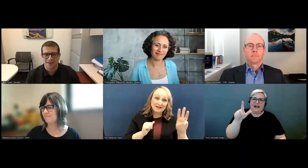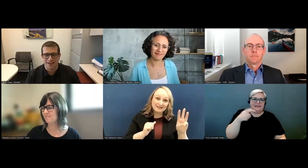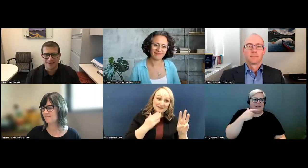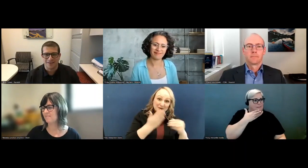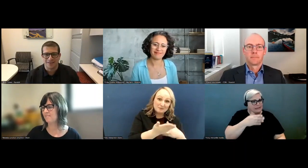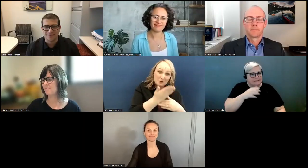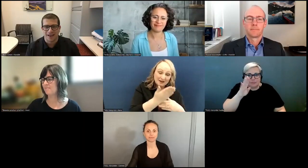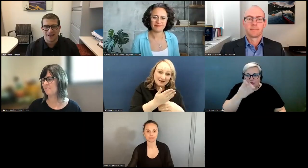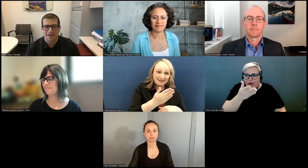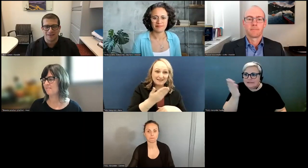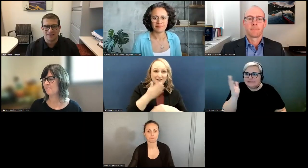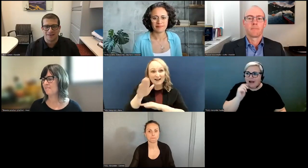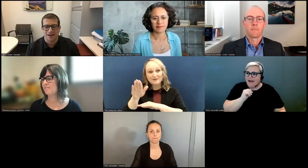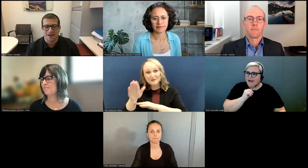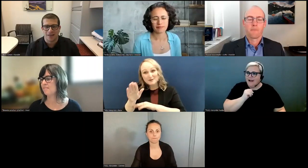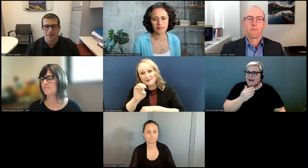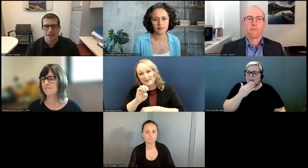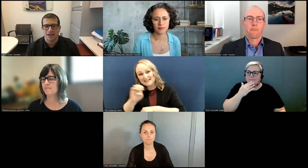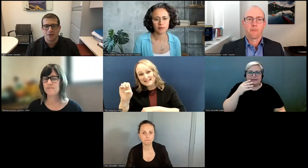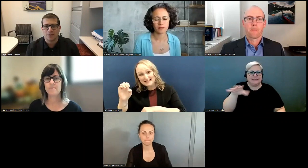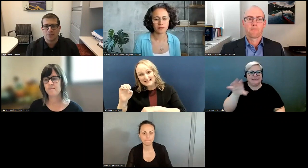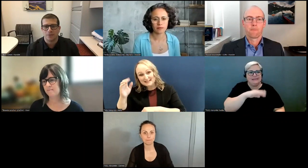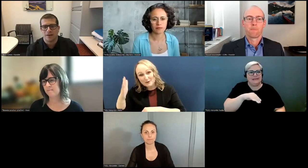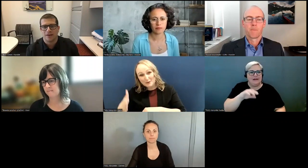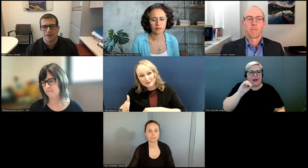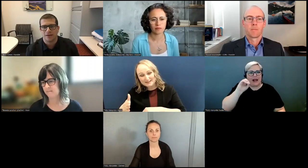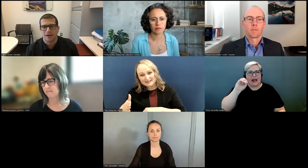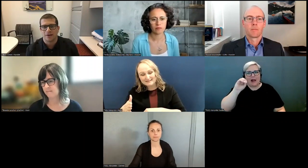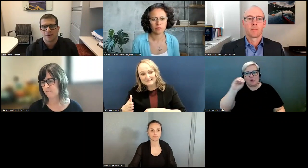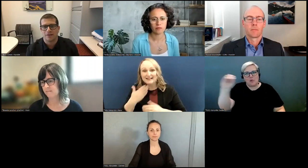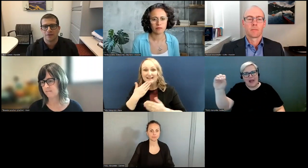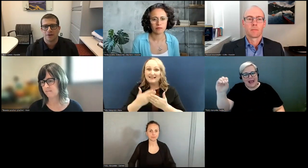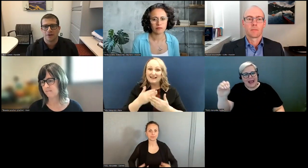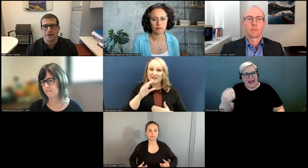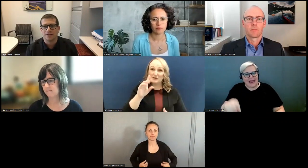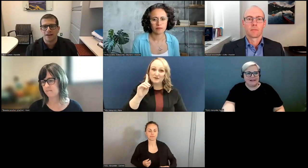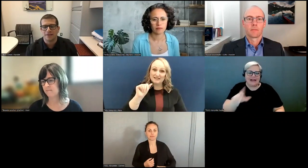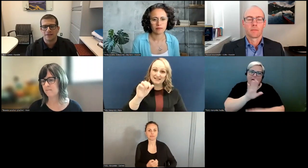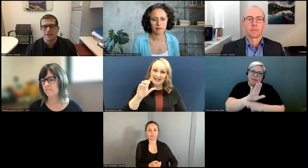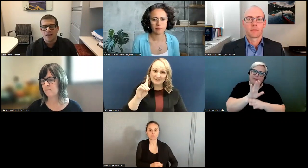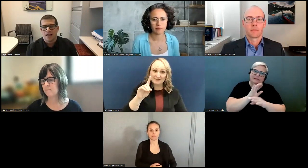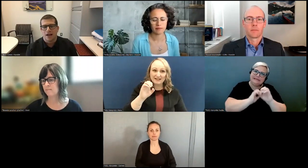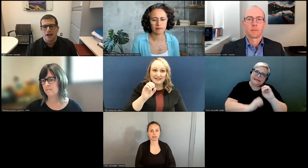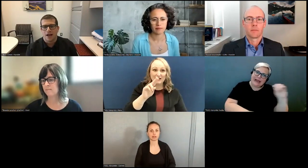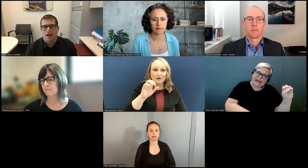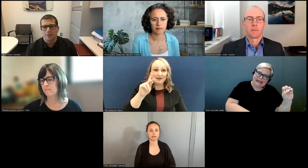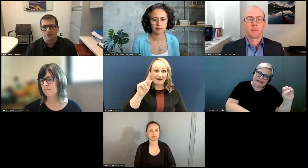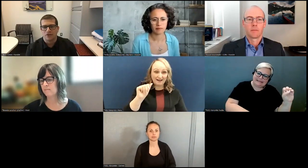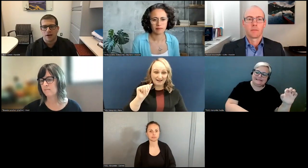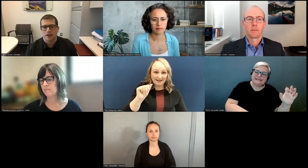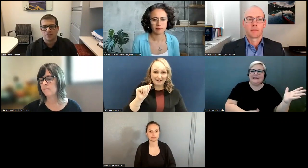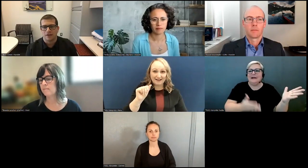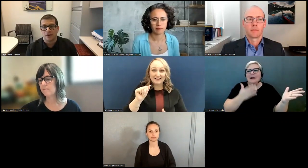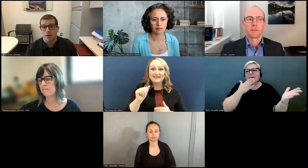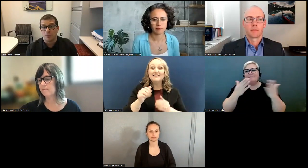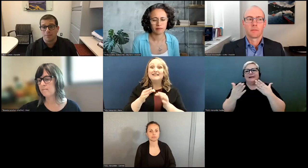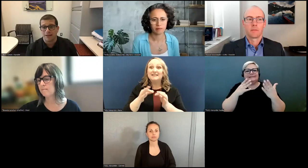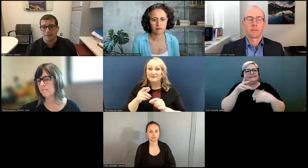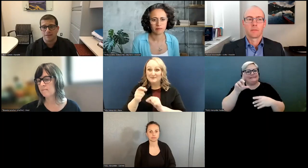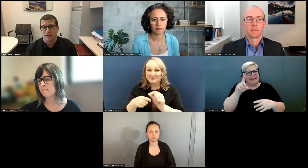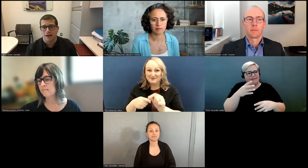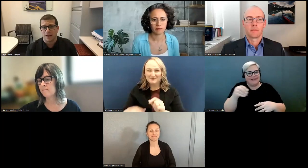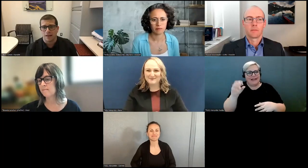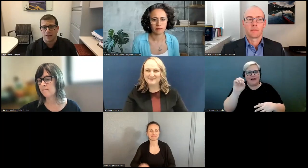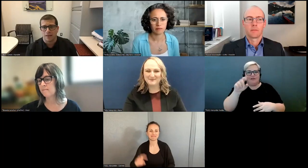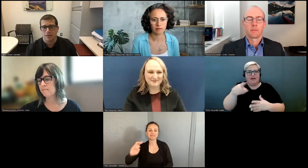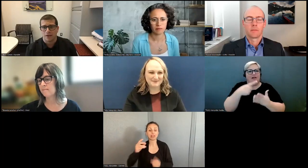those on the East. And thank you, David and Erica, for your insights. I'm going to try to